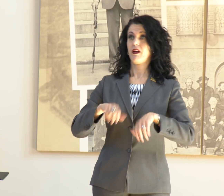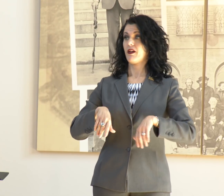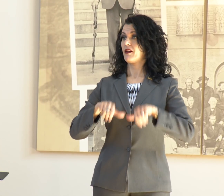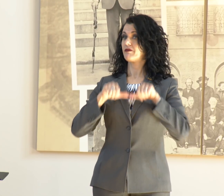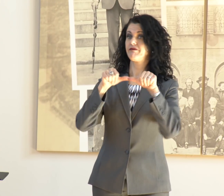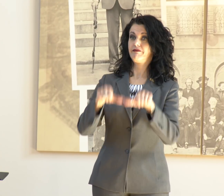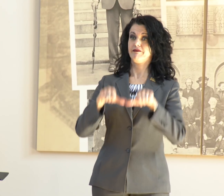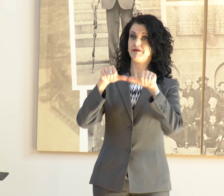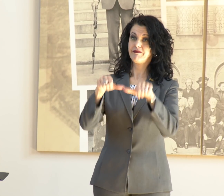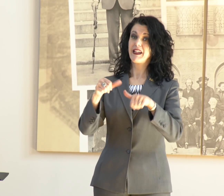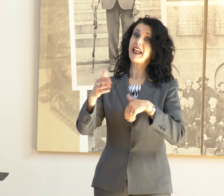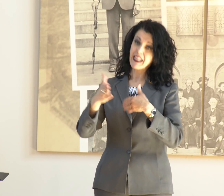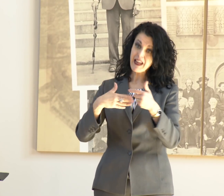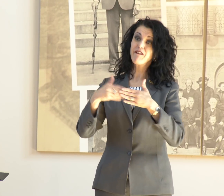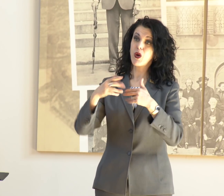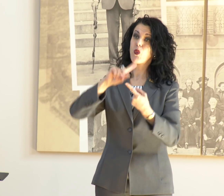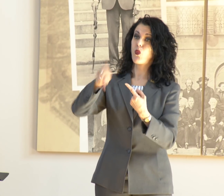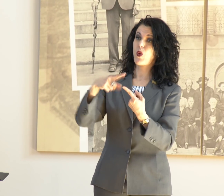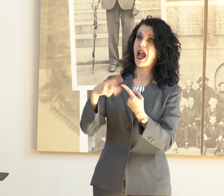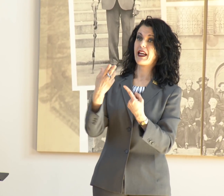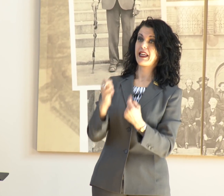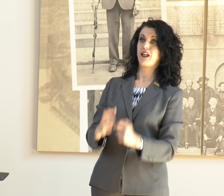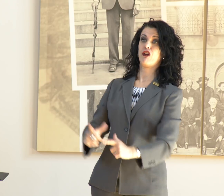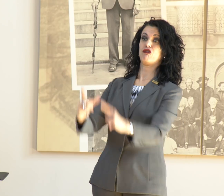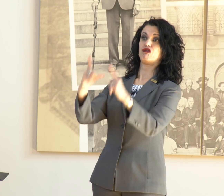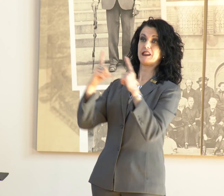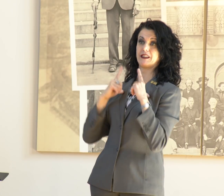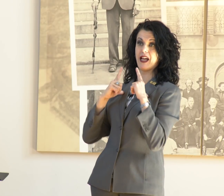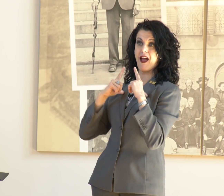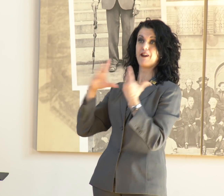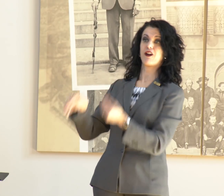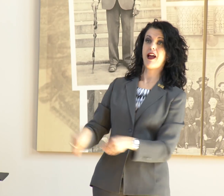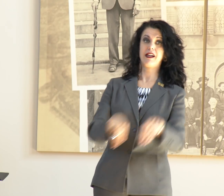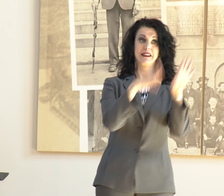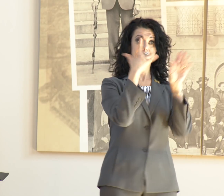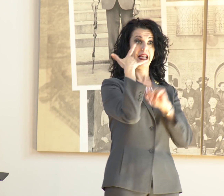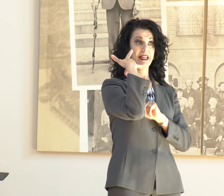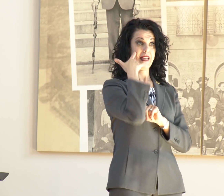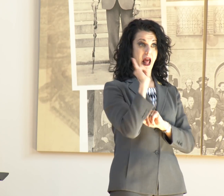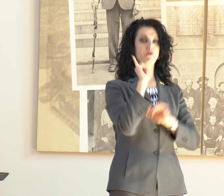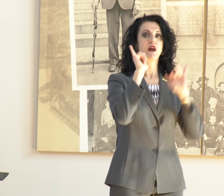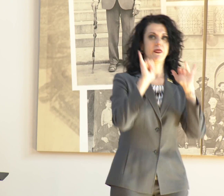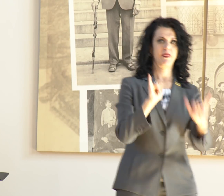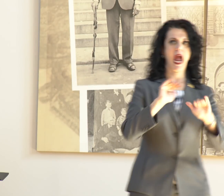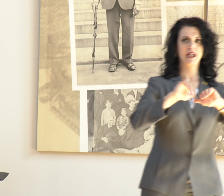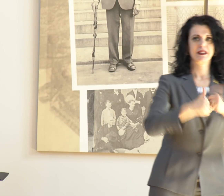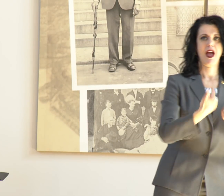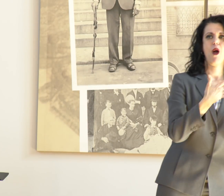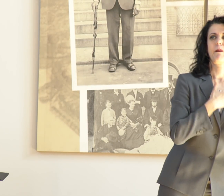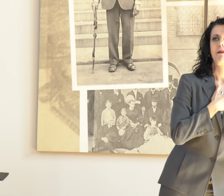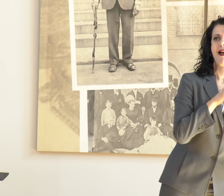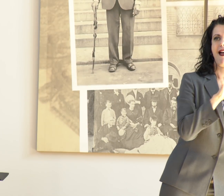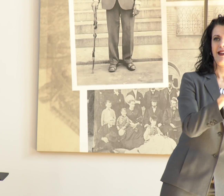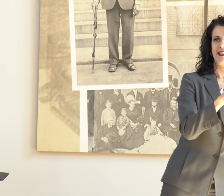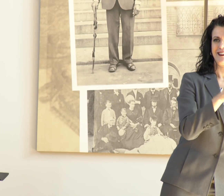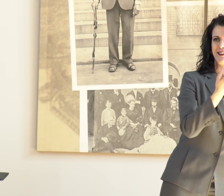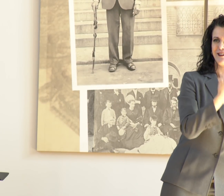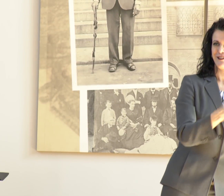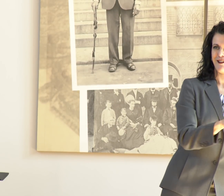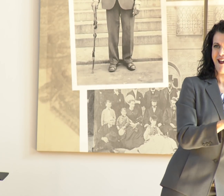who never stopped working and performing, even upon his retirement to California, which